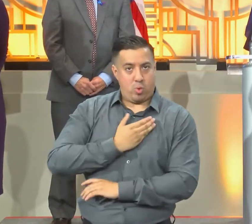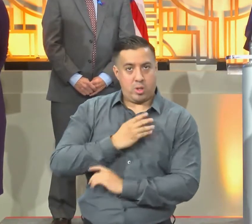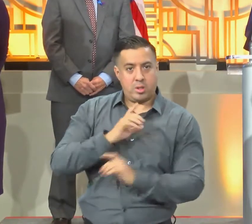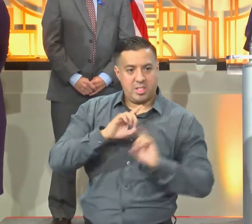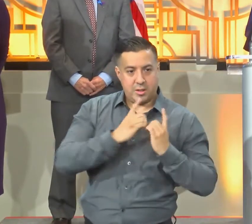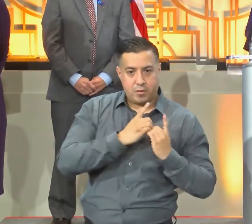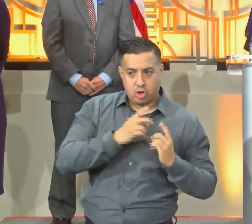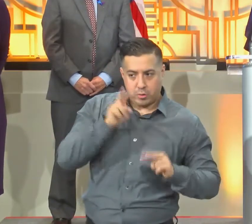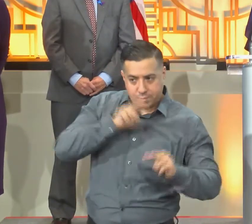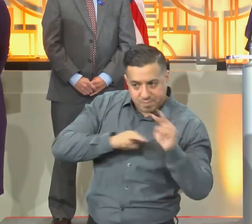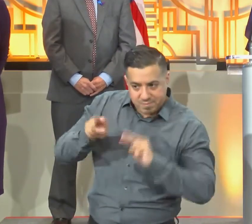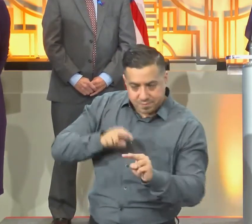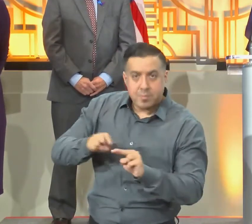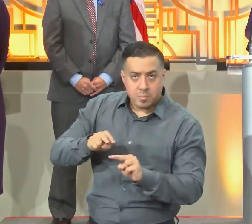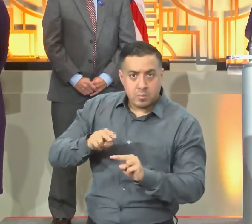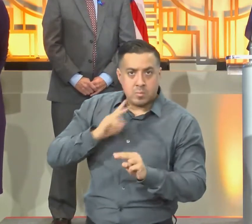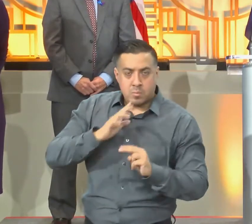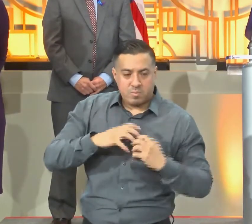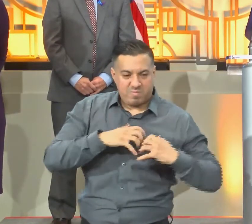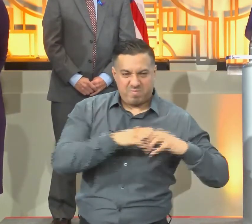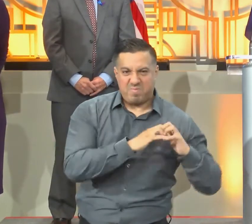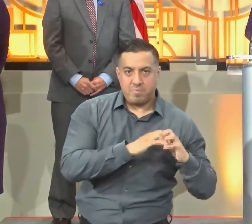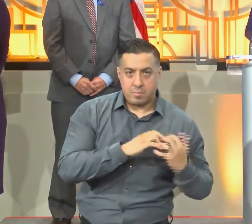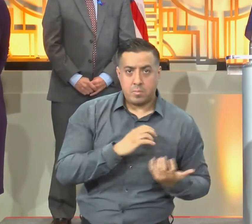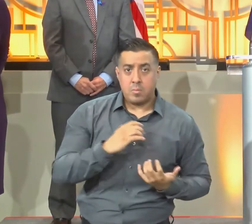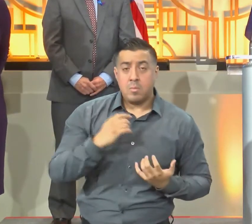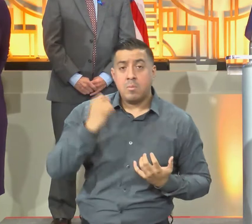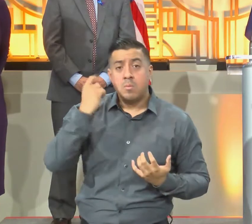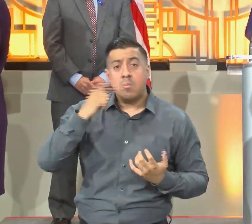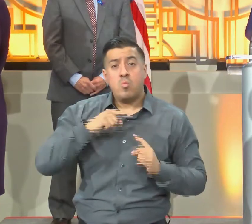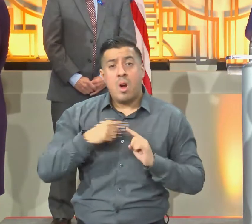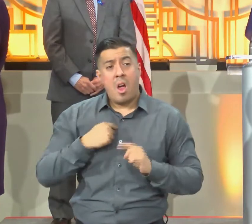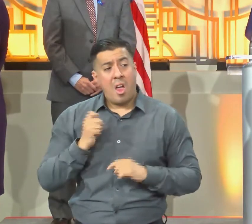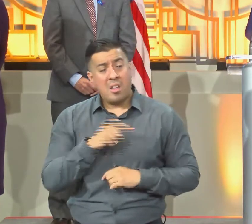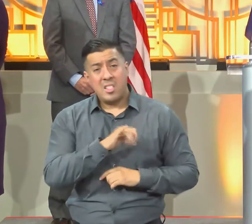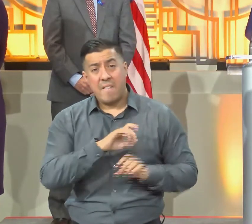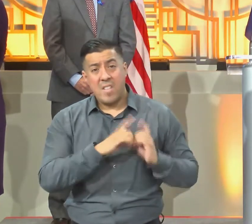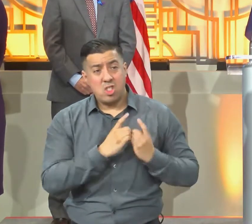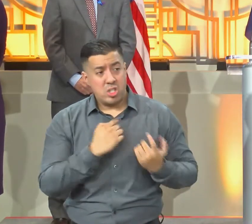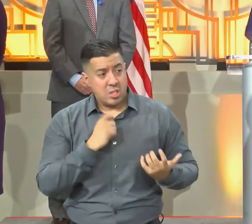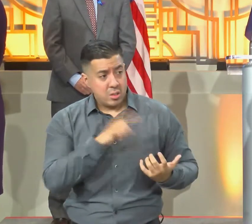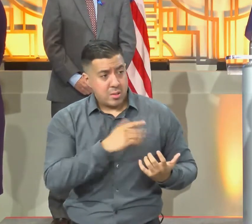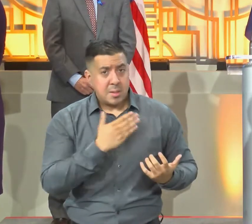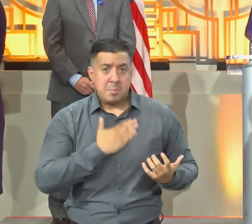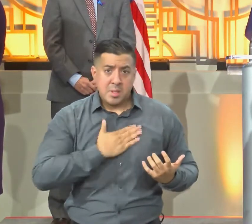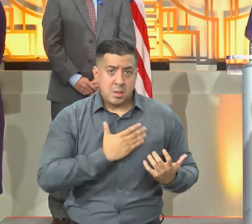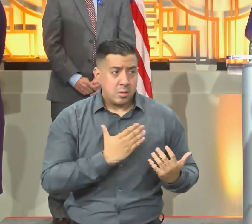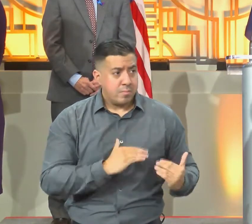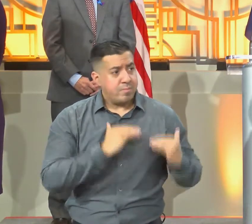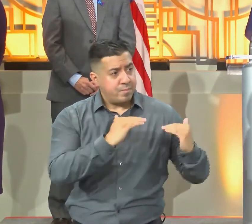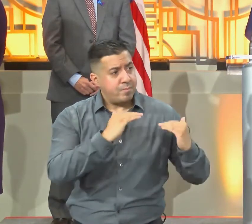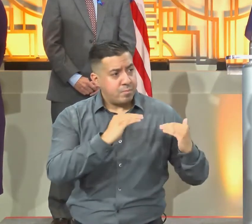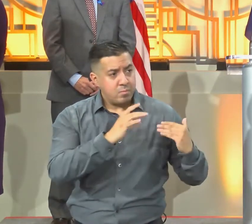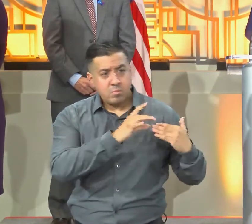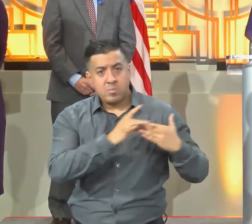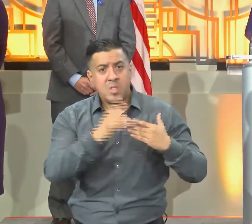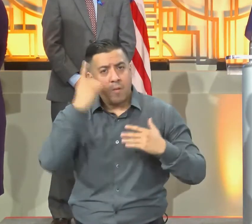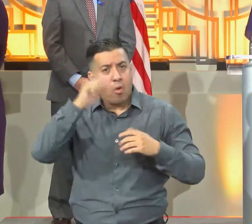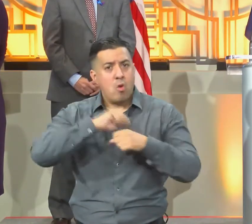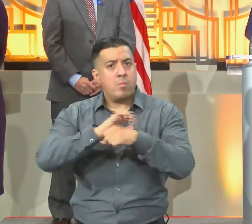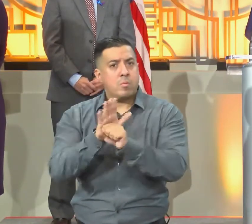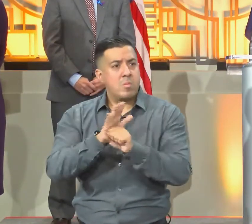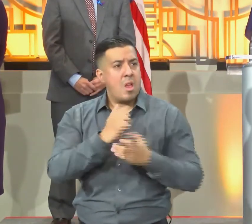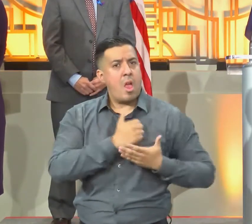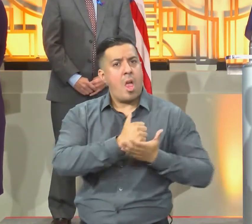That was also made clear when I asked this division to step up and lead the COVID-19 response to